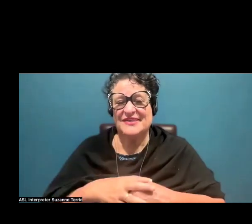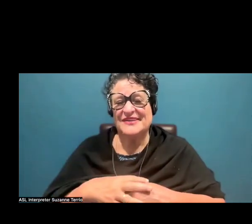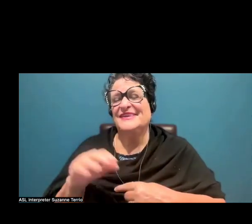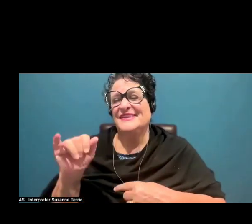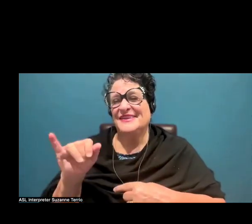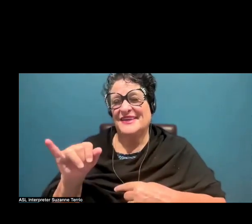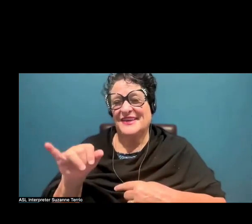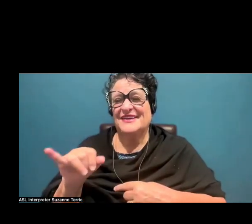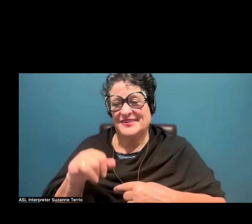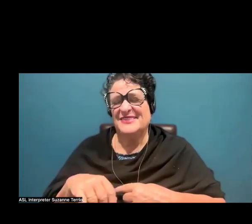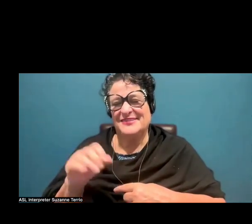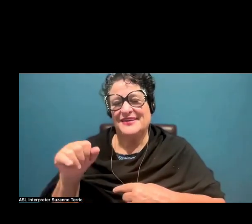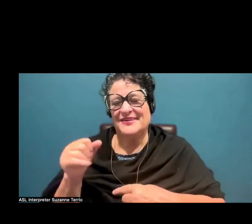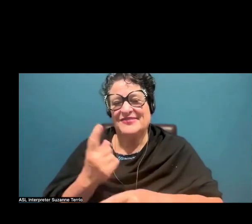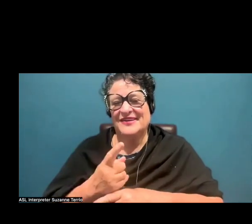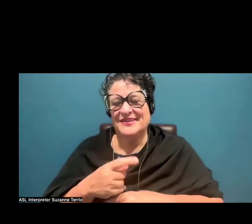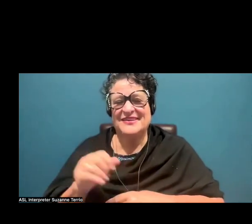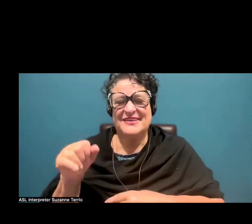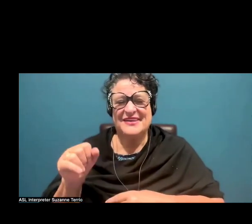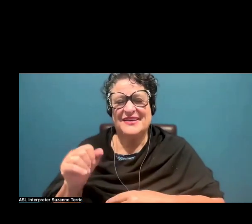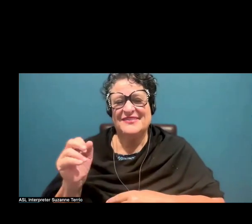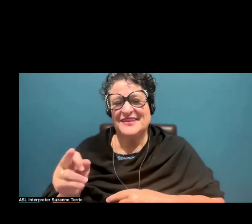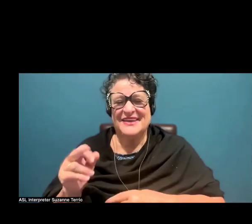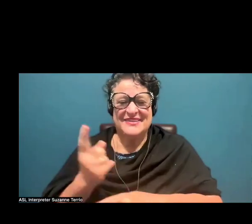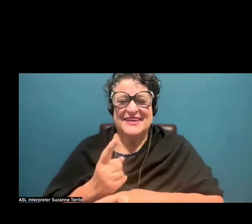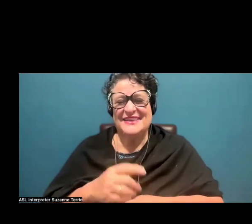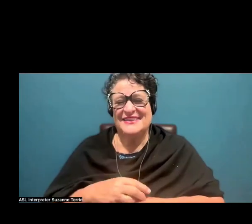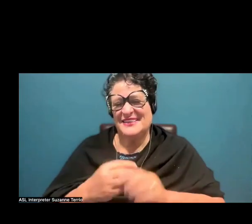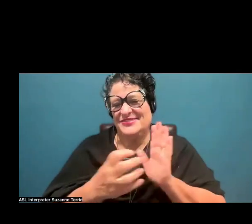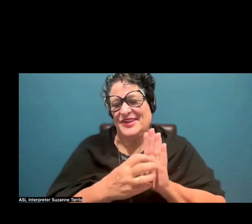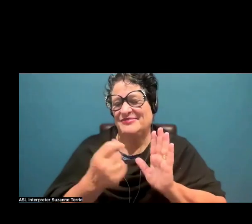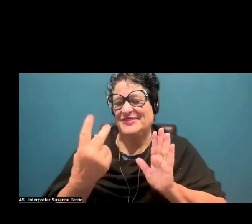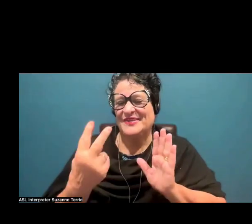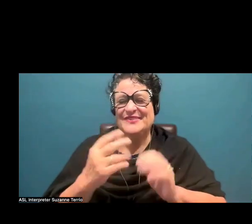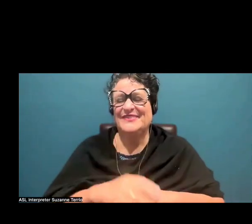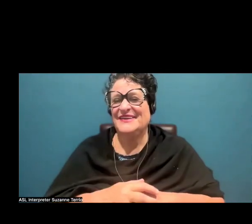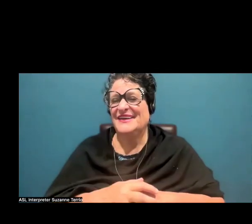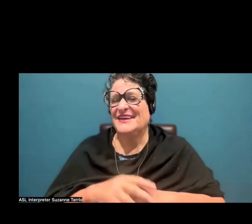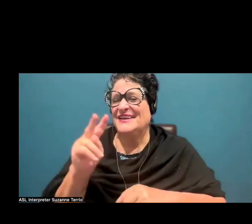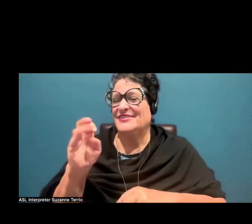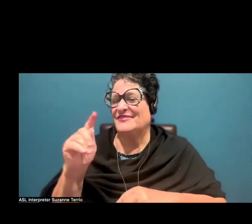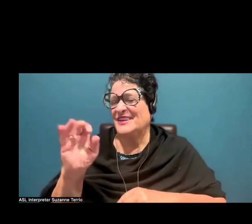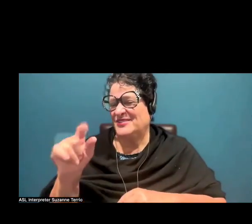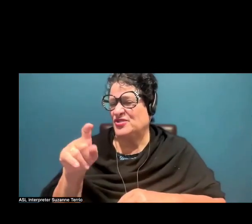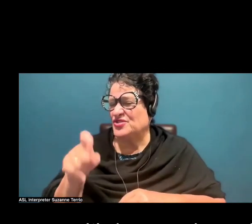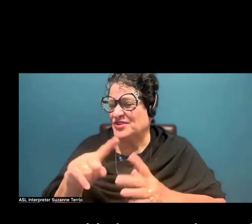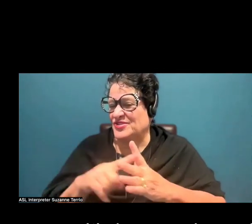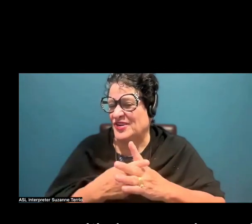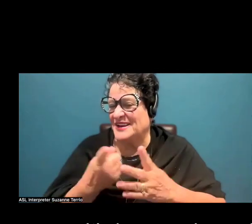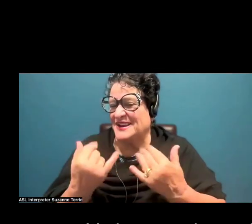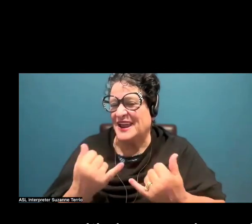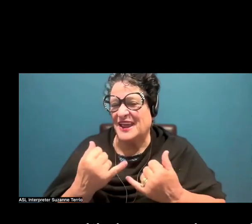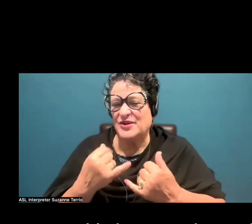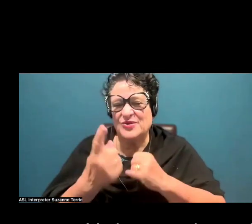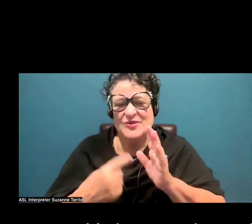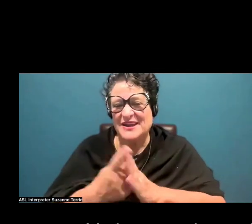Yeah, fucking right. Chapter 2. Mm. The vigil should have started by now. It's been an hour